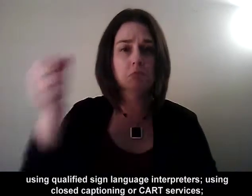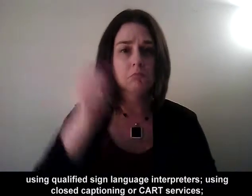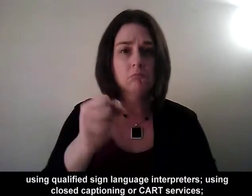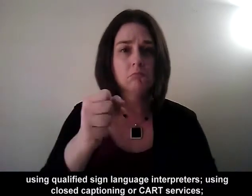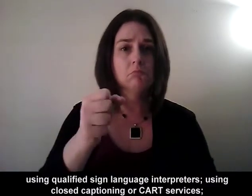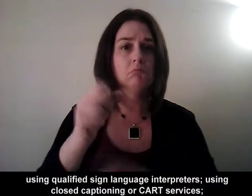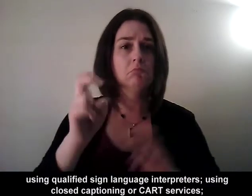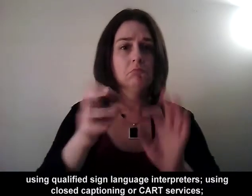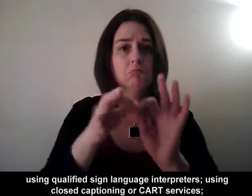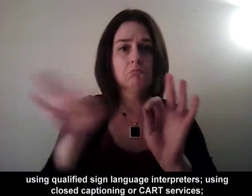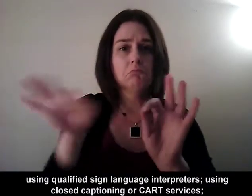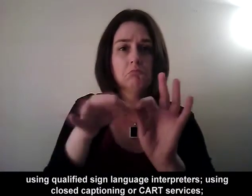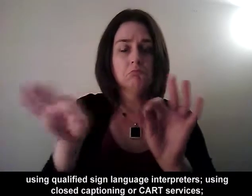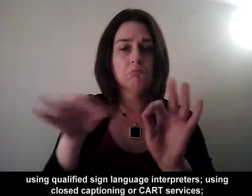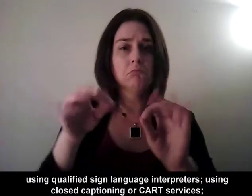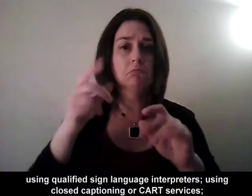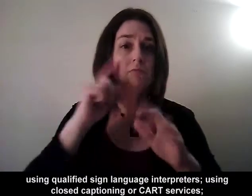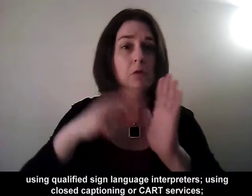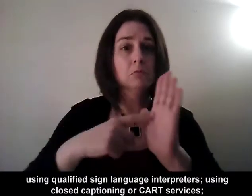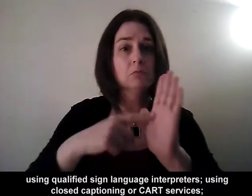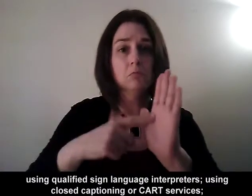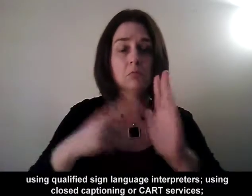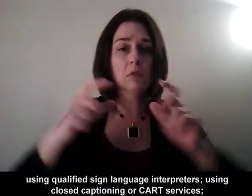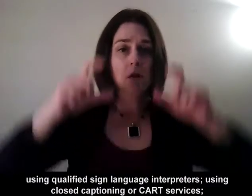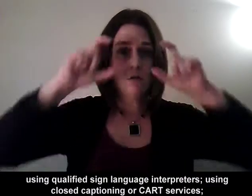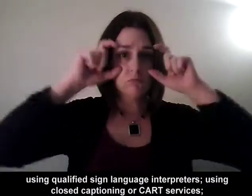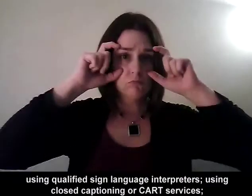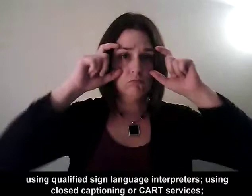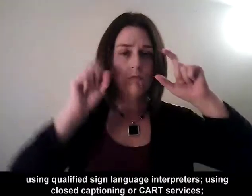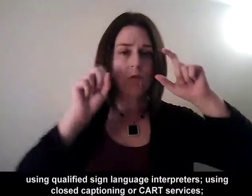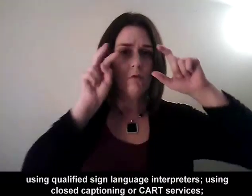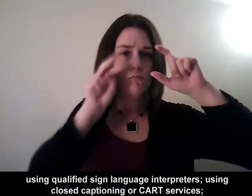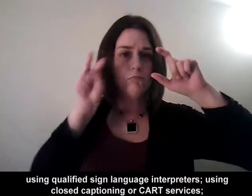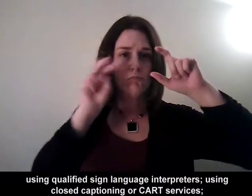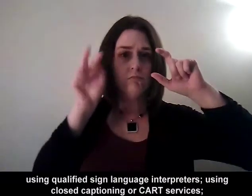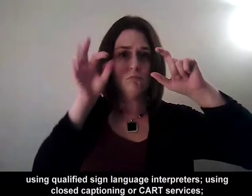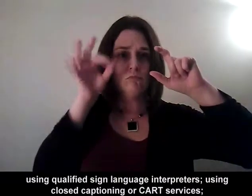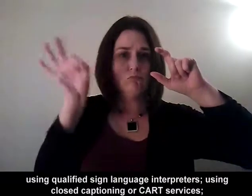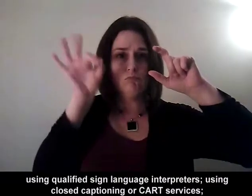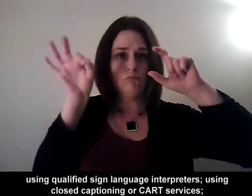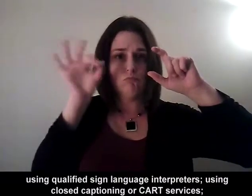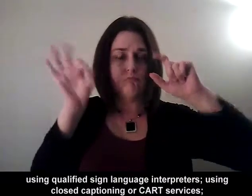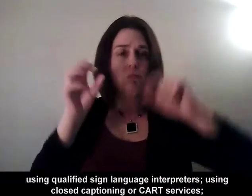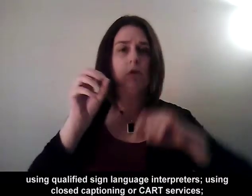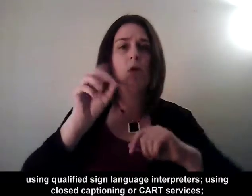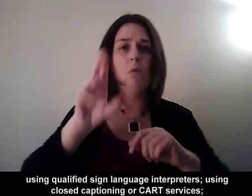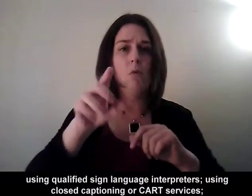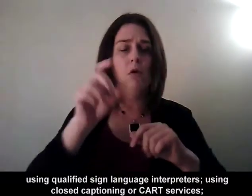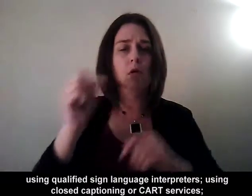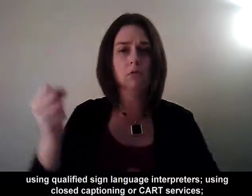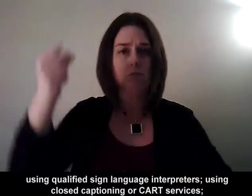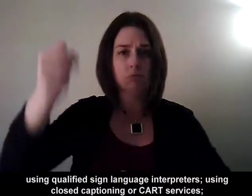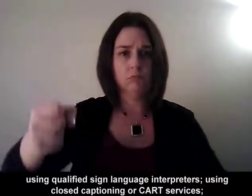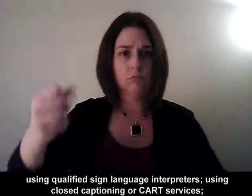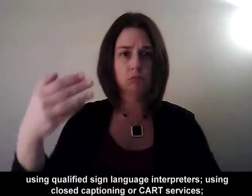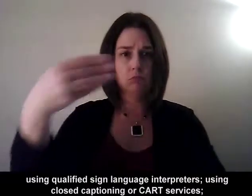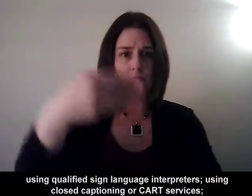using qualified sign language interpreters, using closed captioning or CART services,